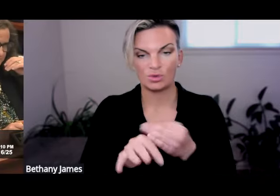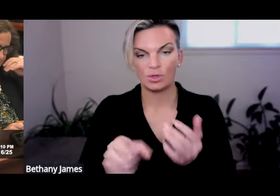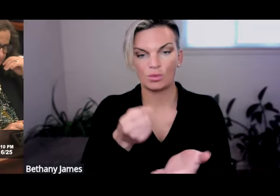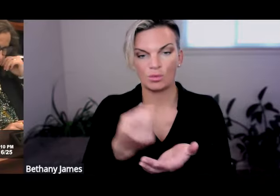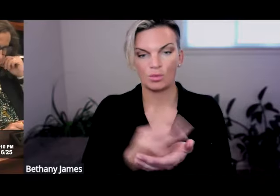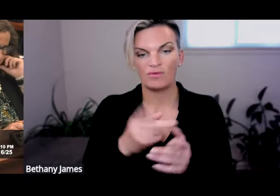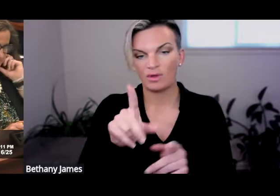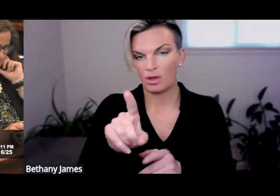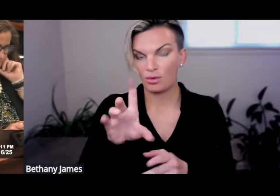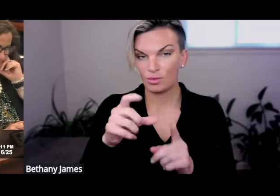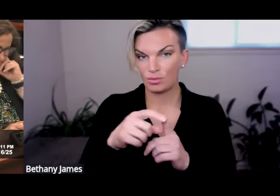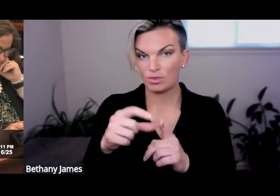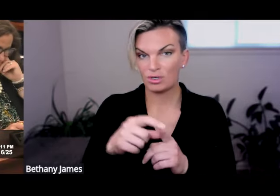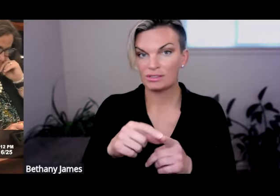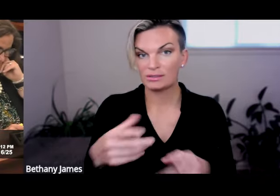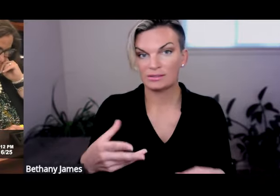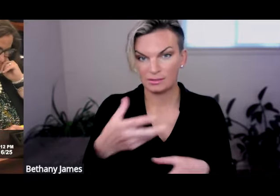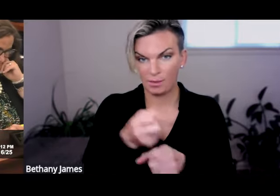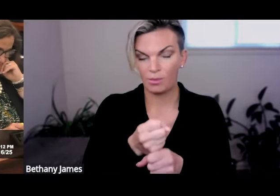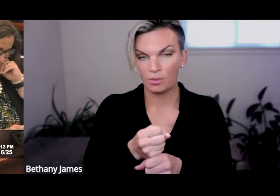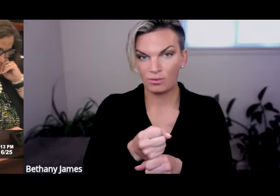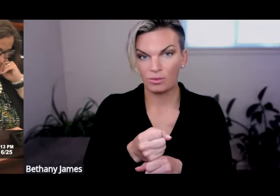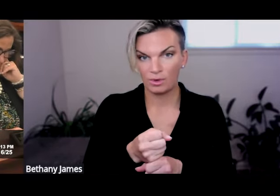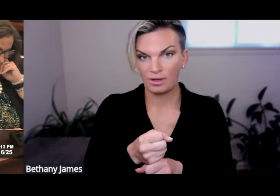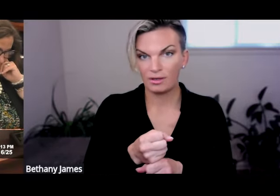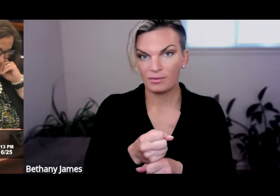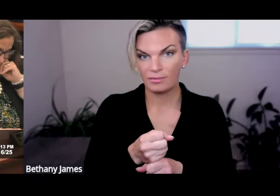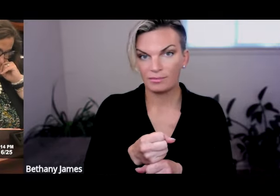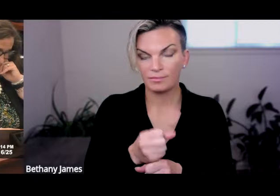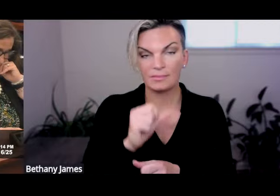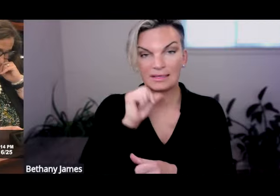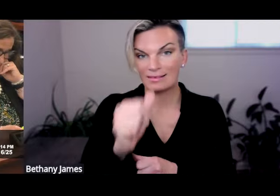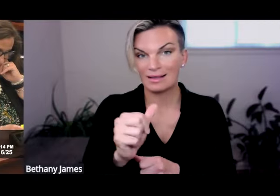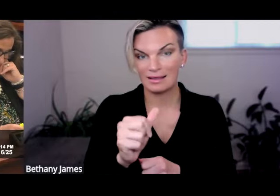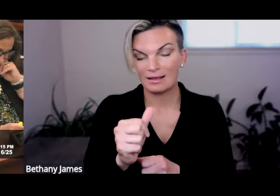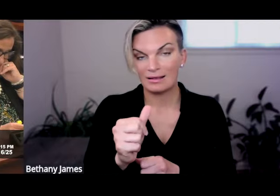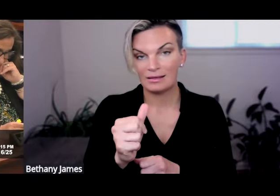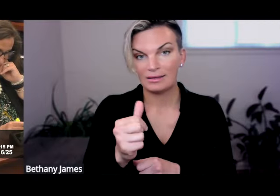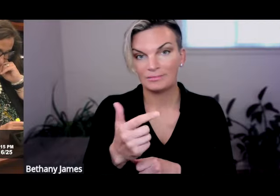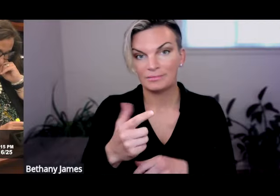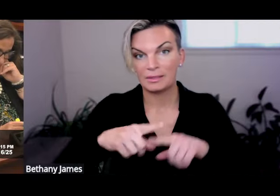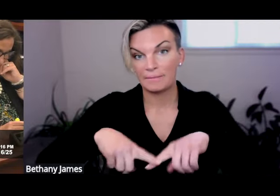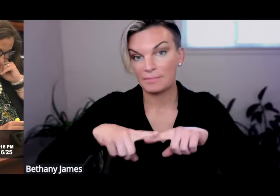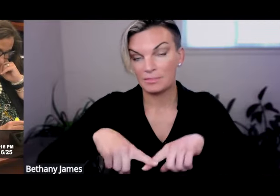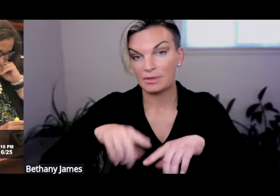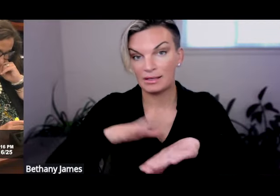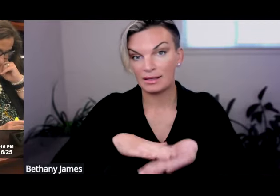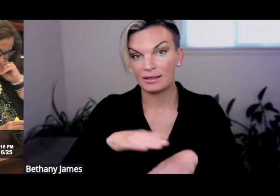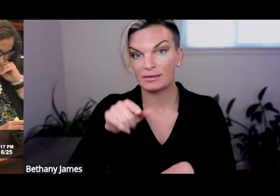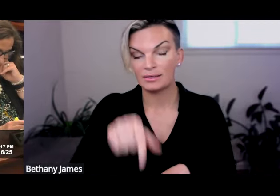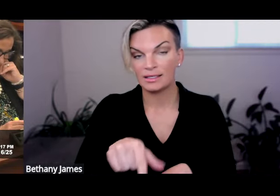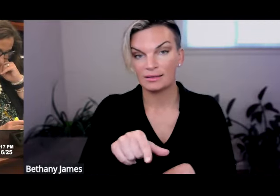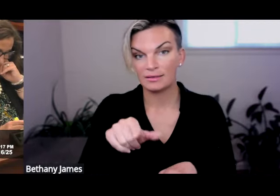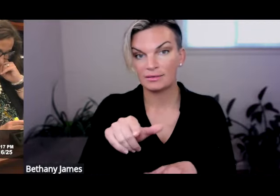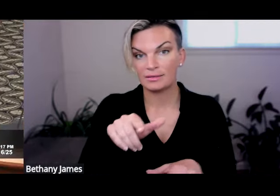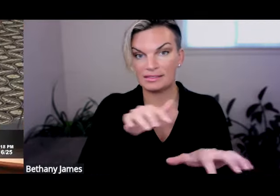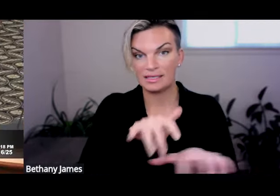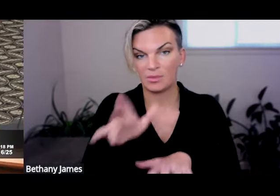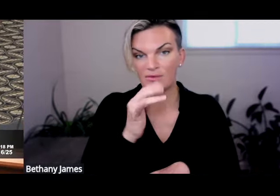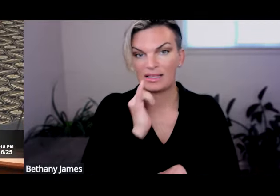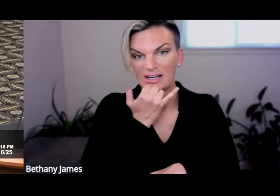100-word summary and not conditioned upon correcting typographical errors. That's right, not to